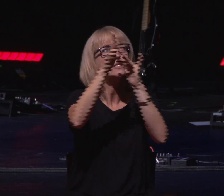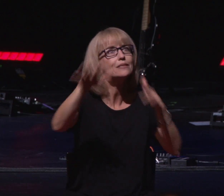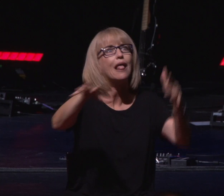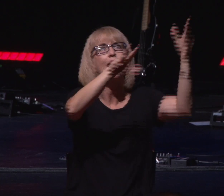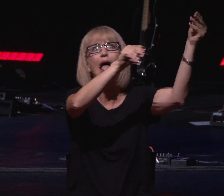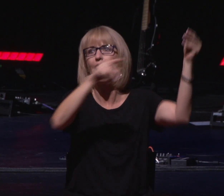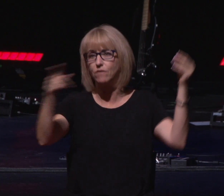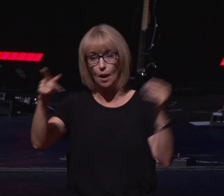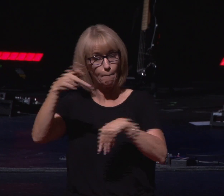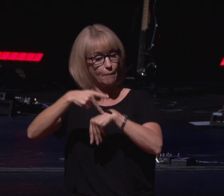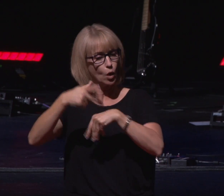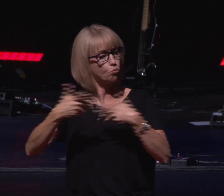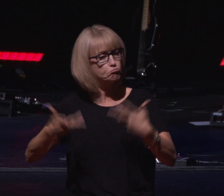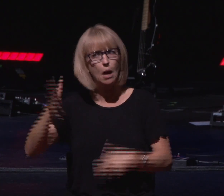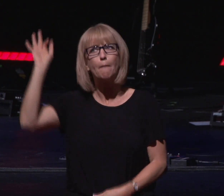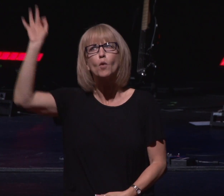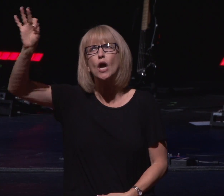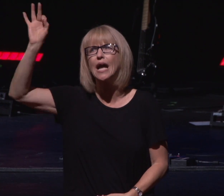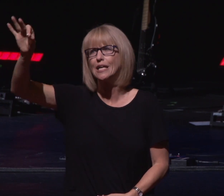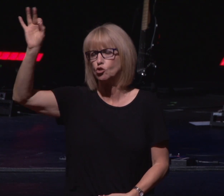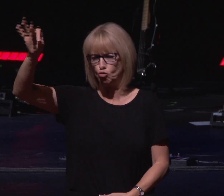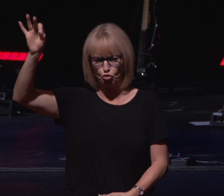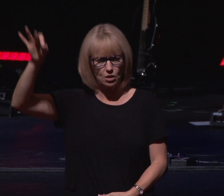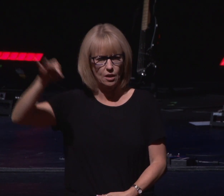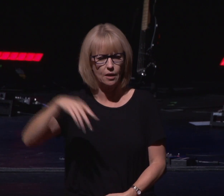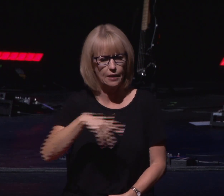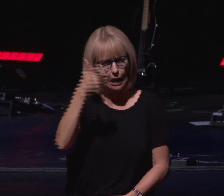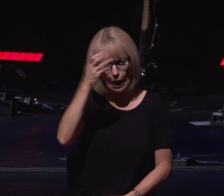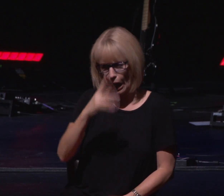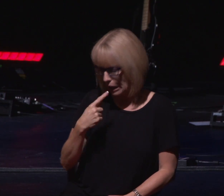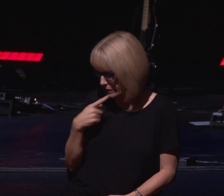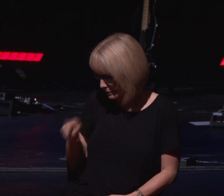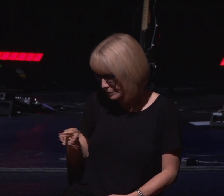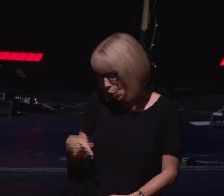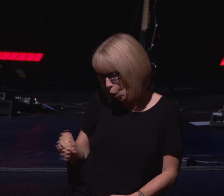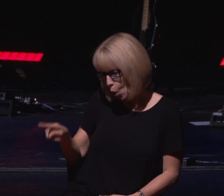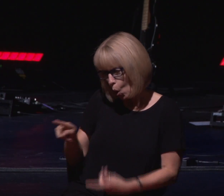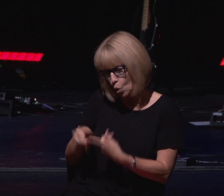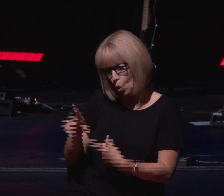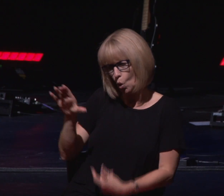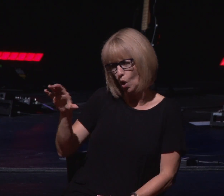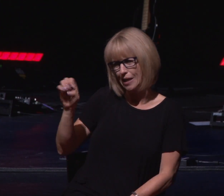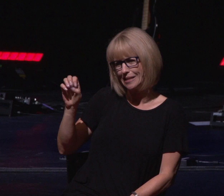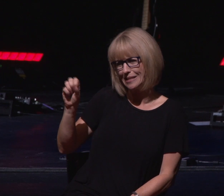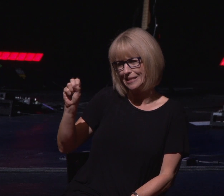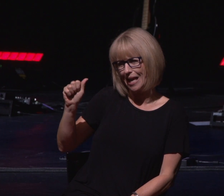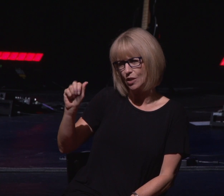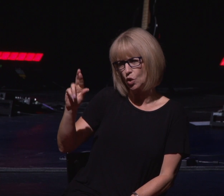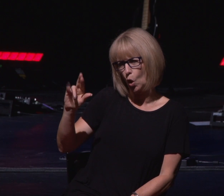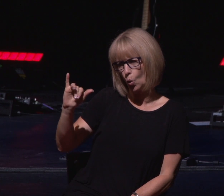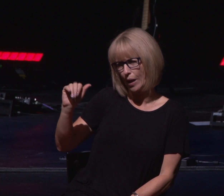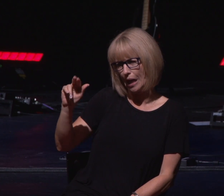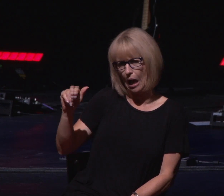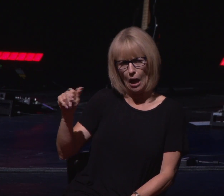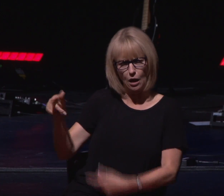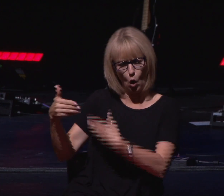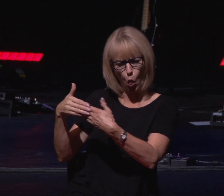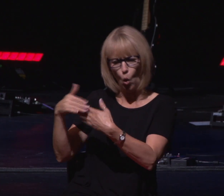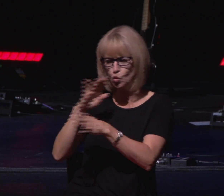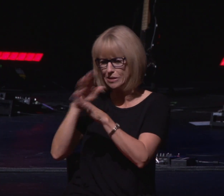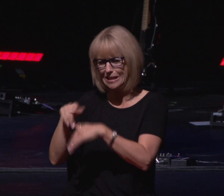movement. He's out there and God says, I want you to go up to Caesarea by the sea and I want you to speak to a Gentile. And his first response